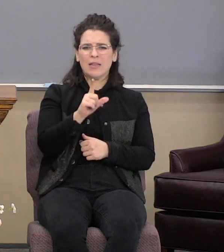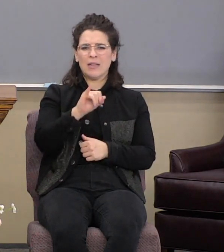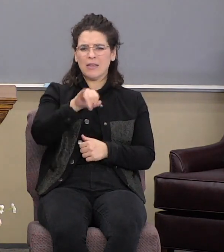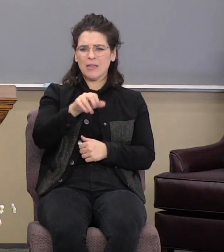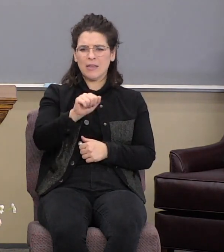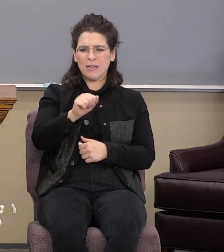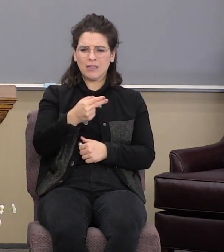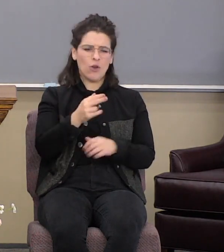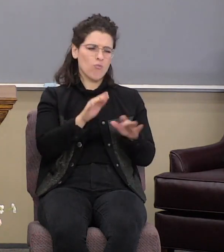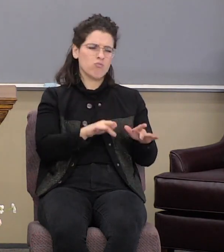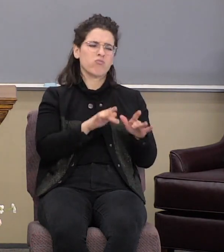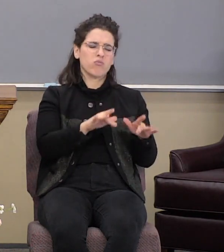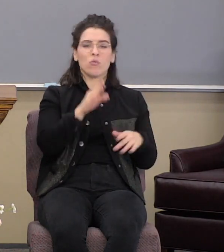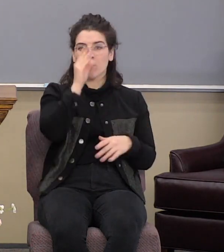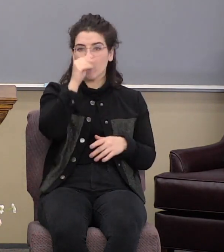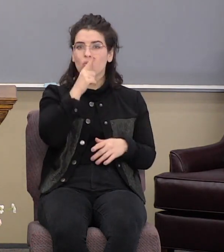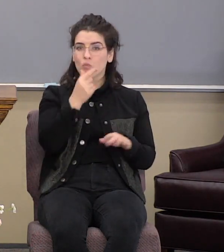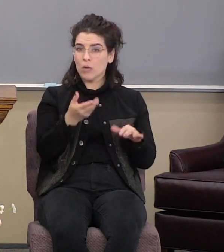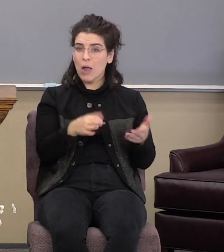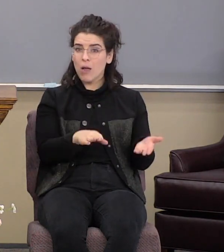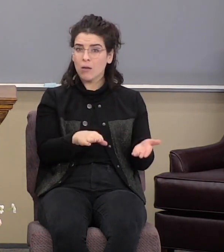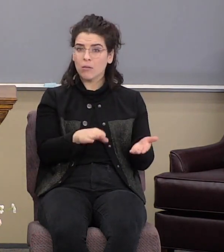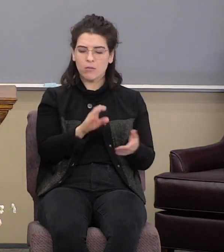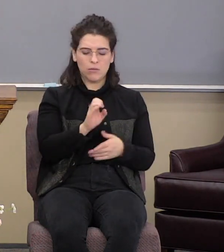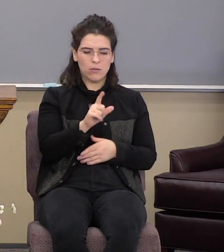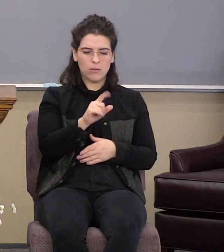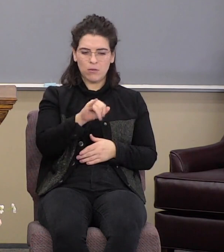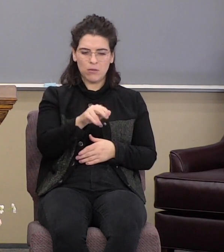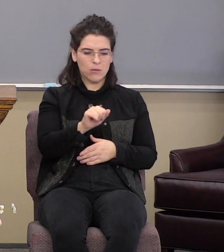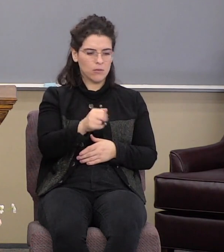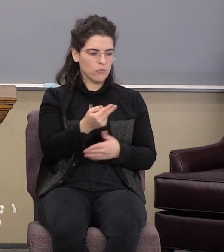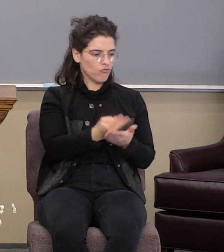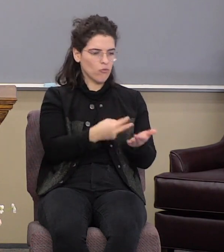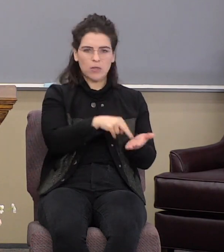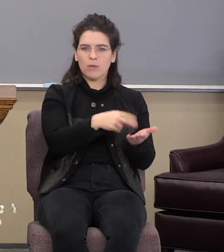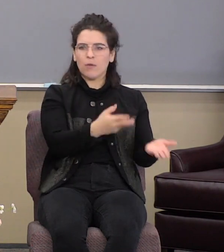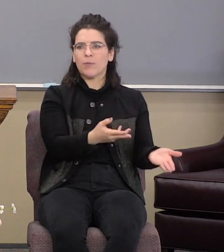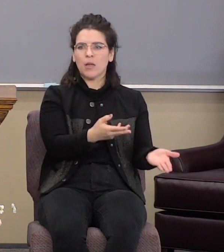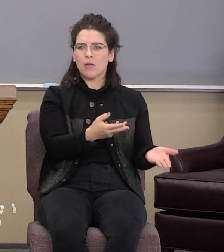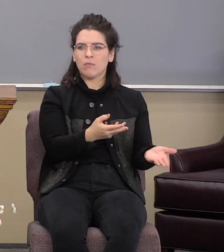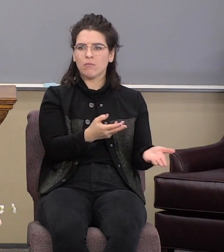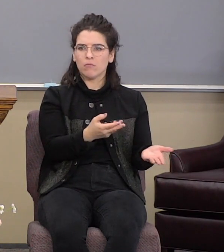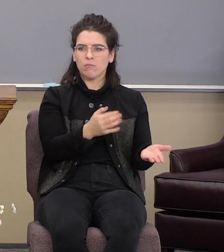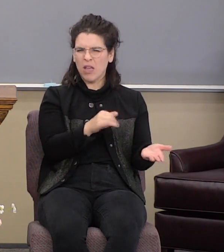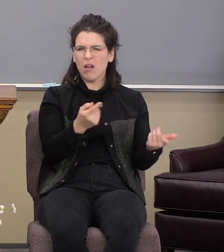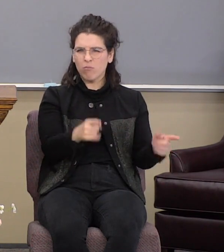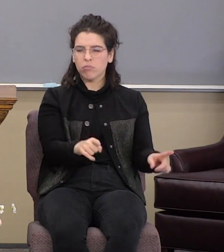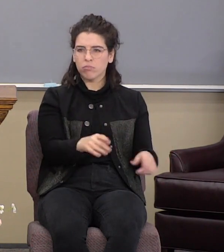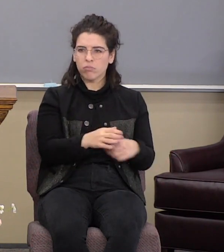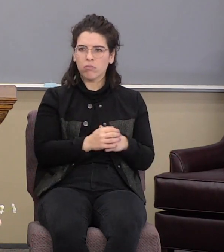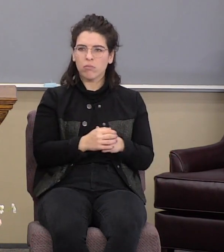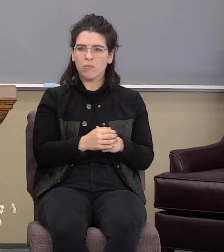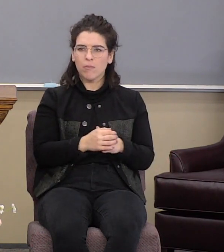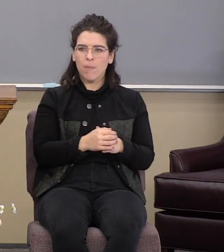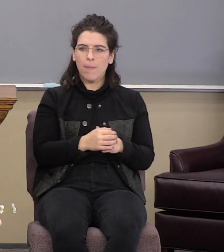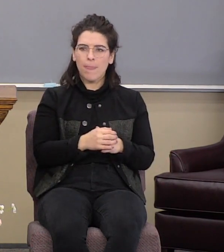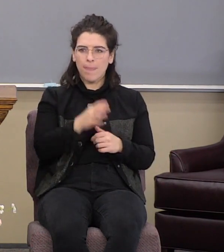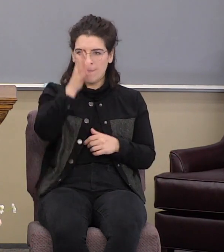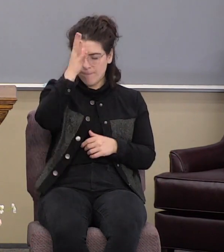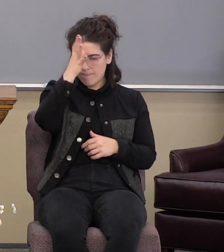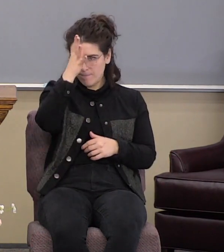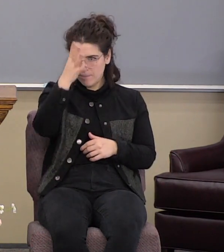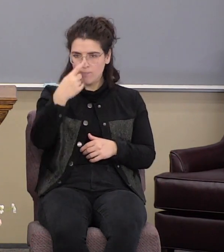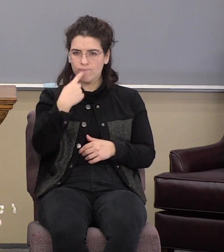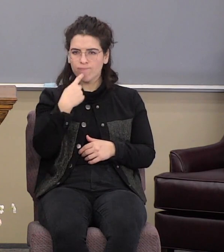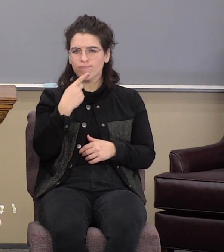boy who died, and Elijah raises this kid up from the dead, okay? The Father says, you